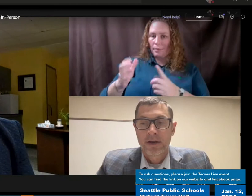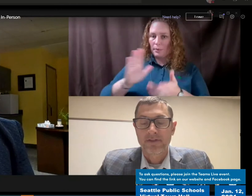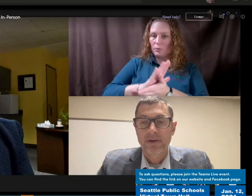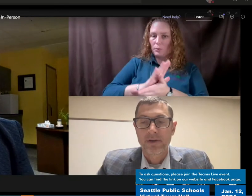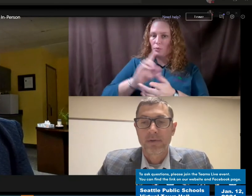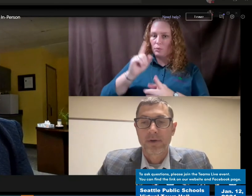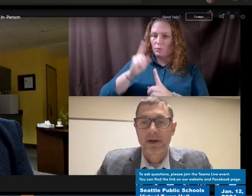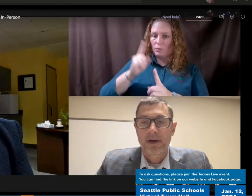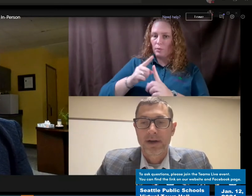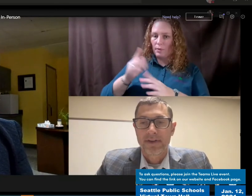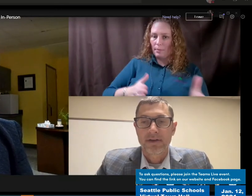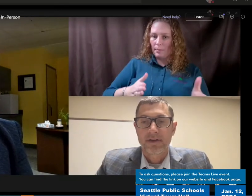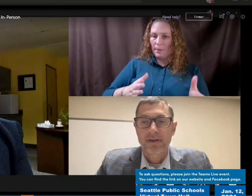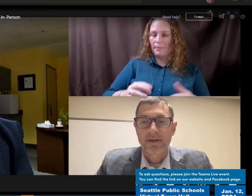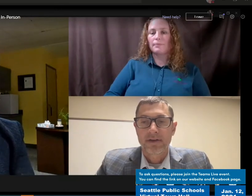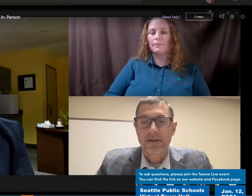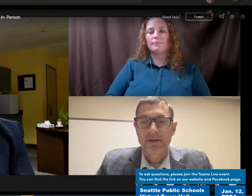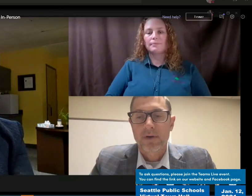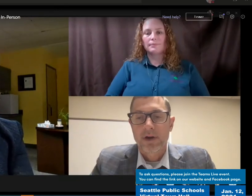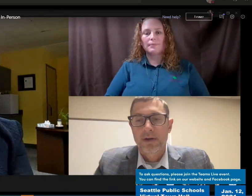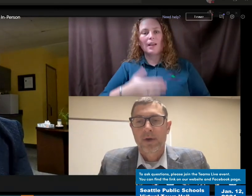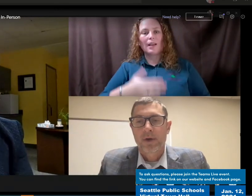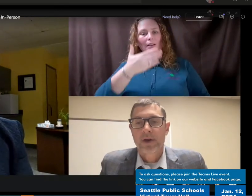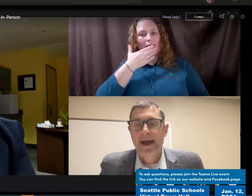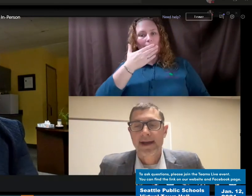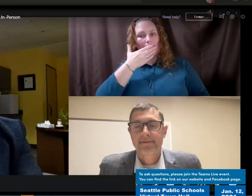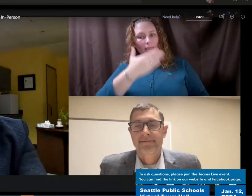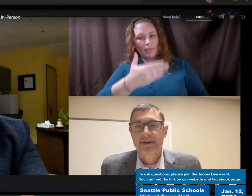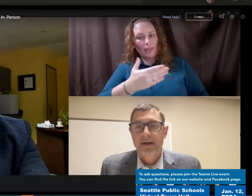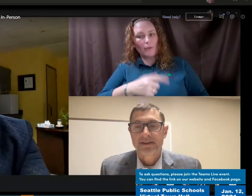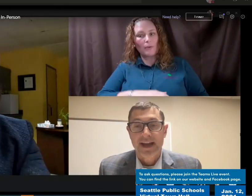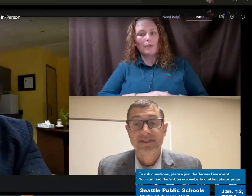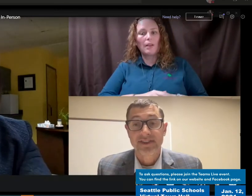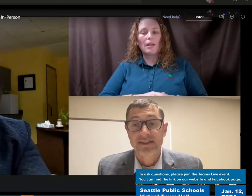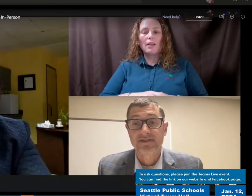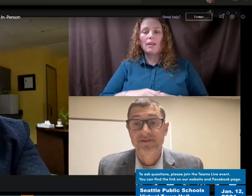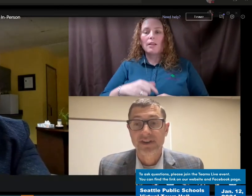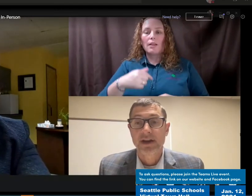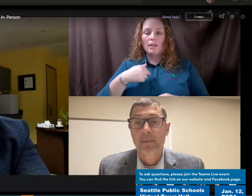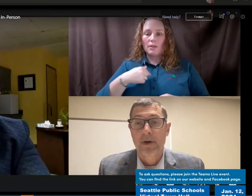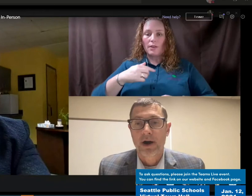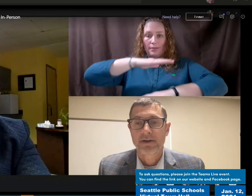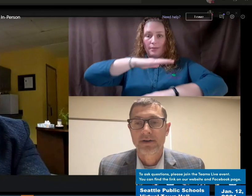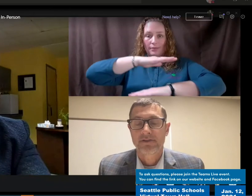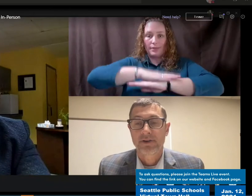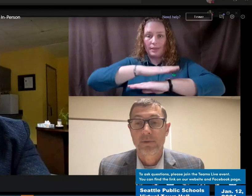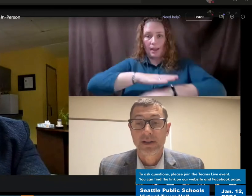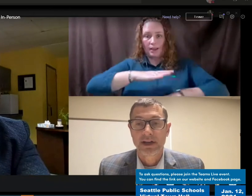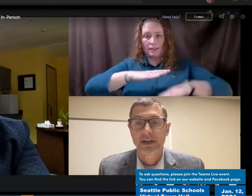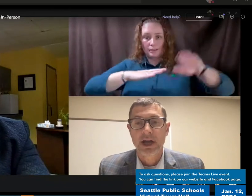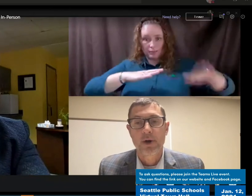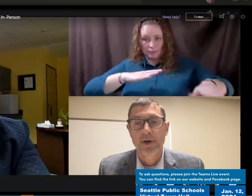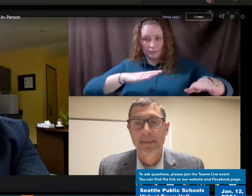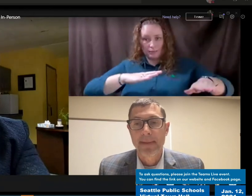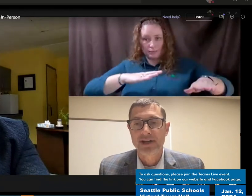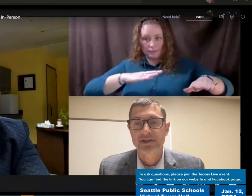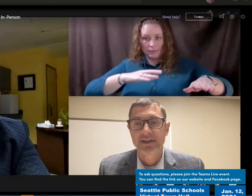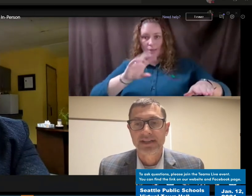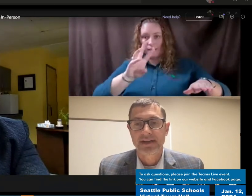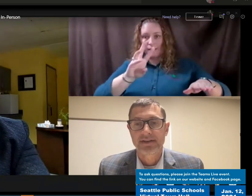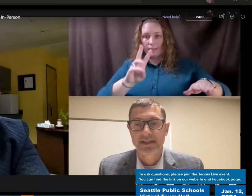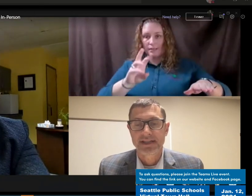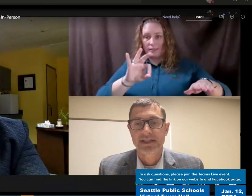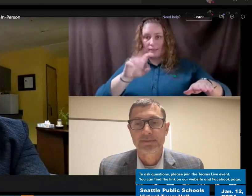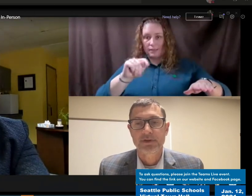Yeah, so thank you, Superintendent Janot. We would have desks 6 feet apart. So we literally go in and measure